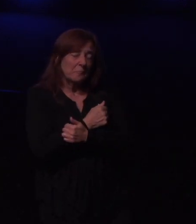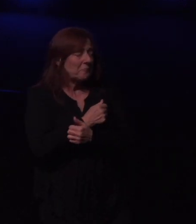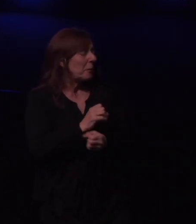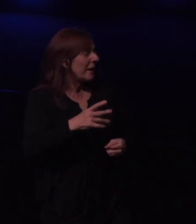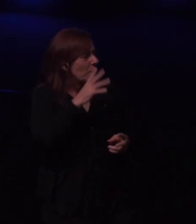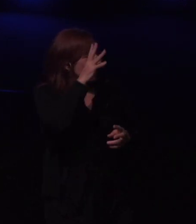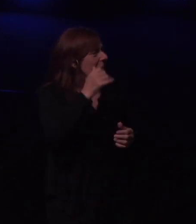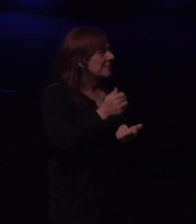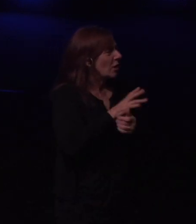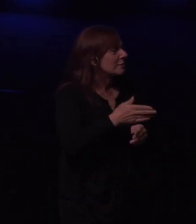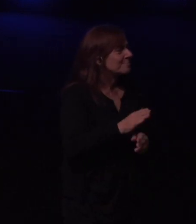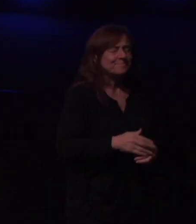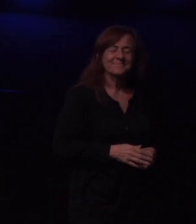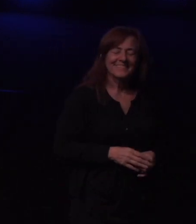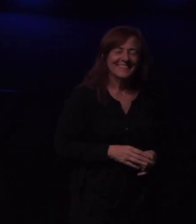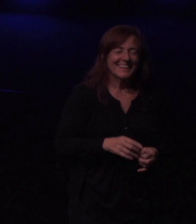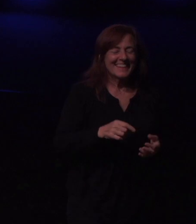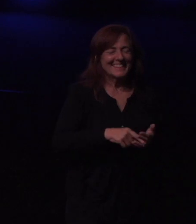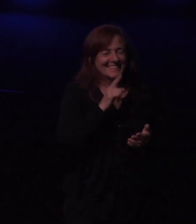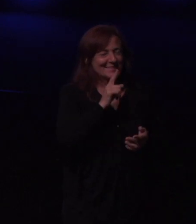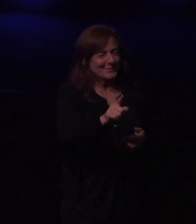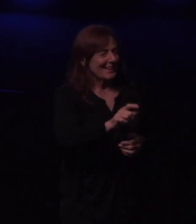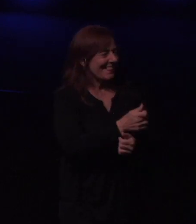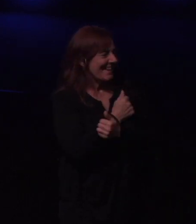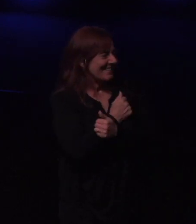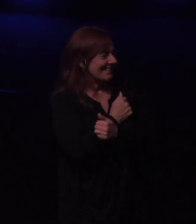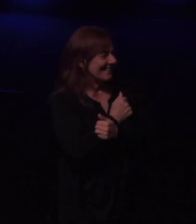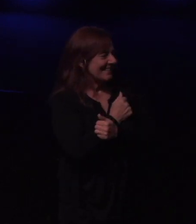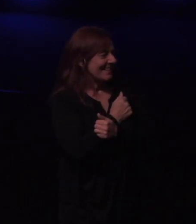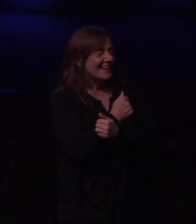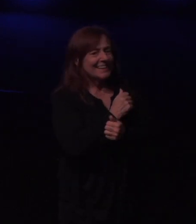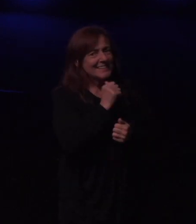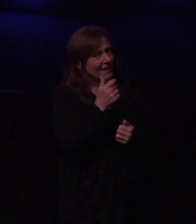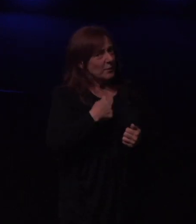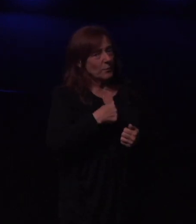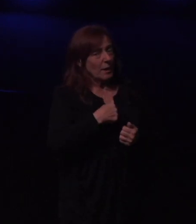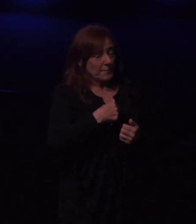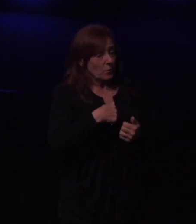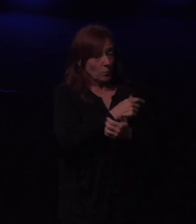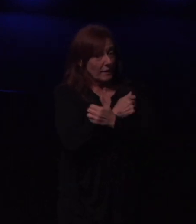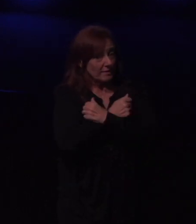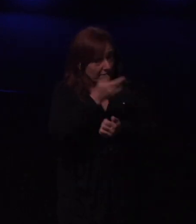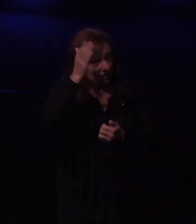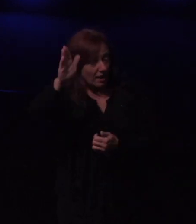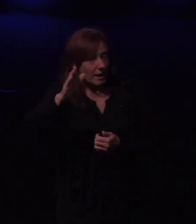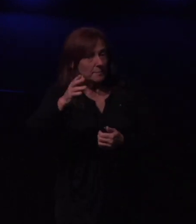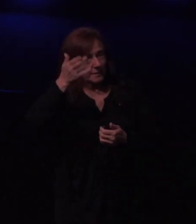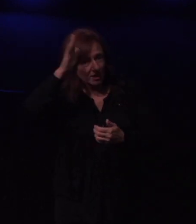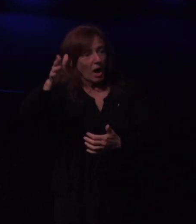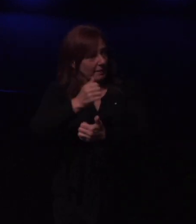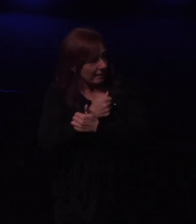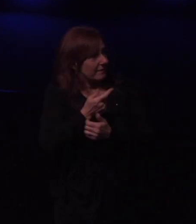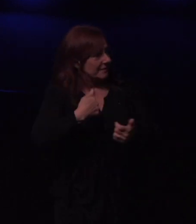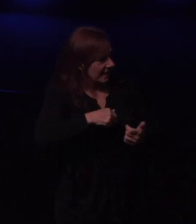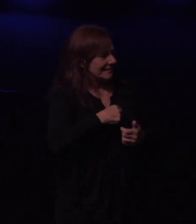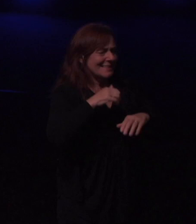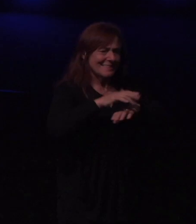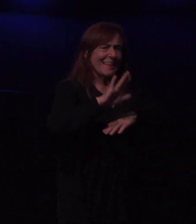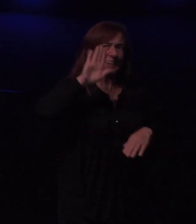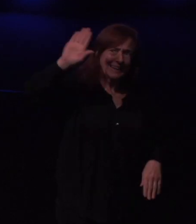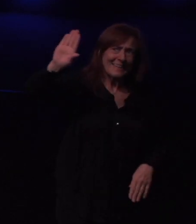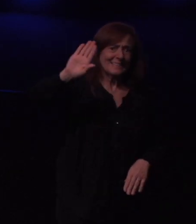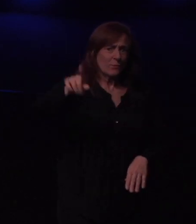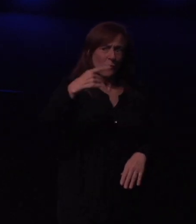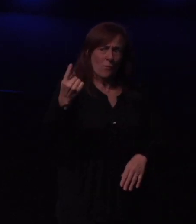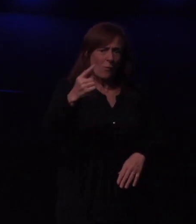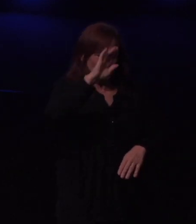Yeah. This is real love. Not that we loved God, but he loved us and sent his son as